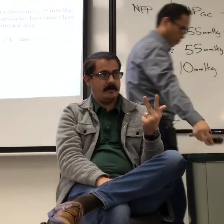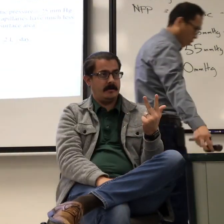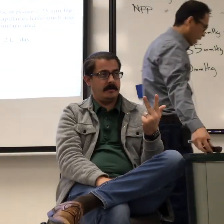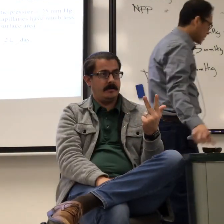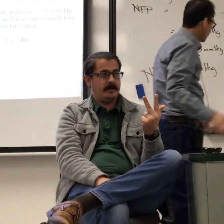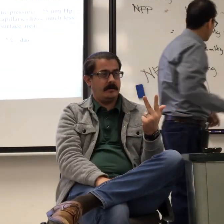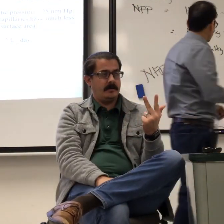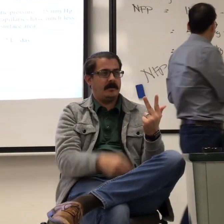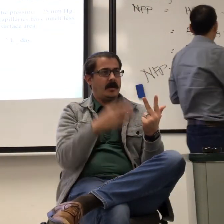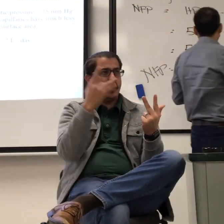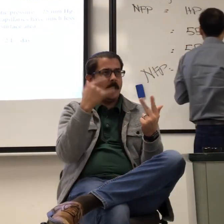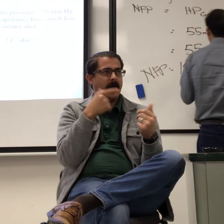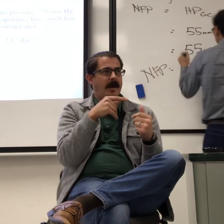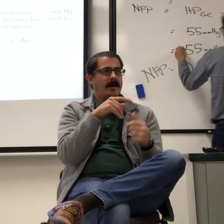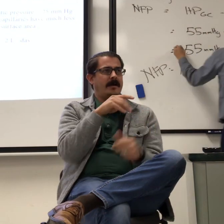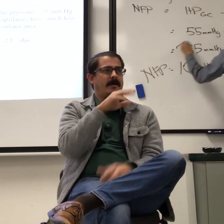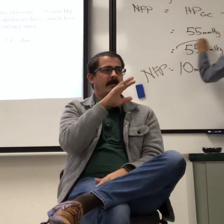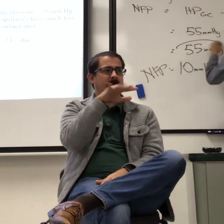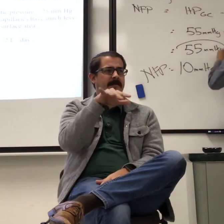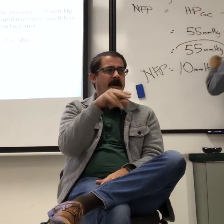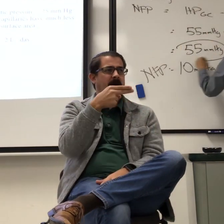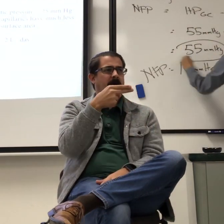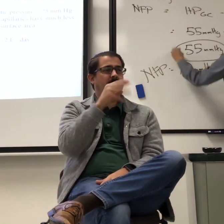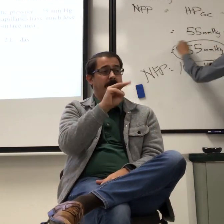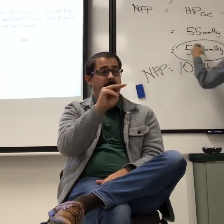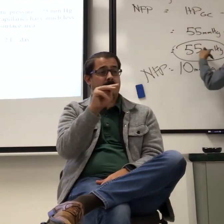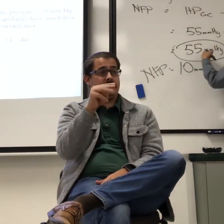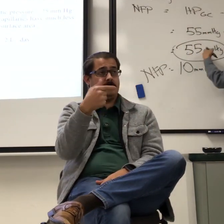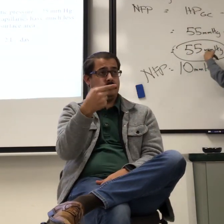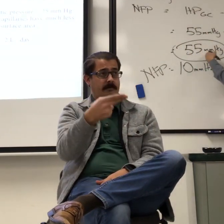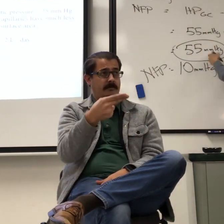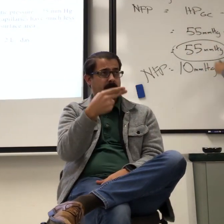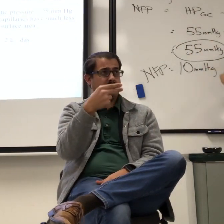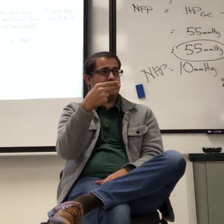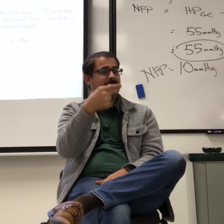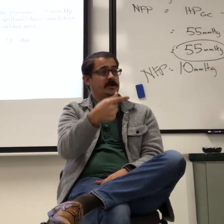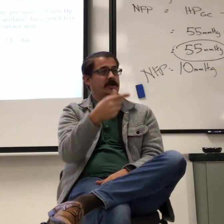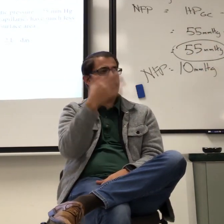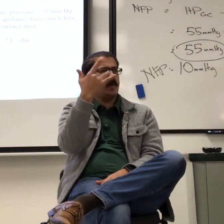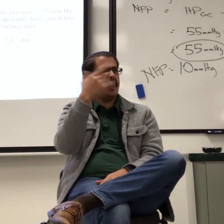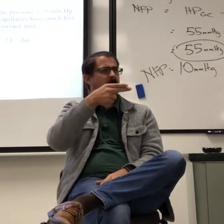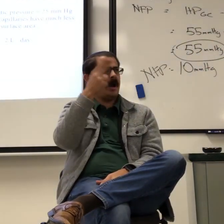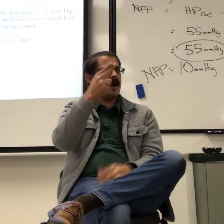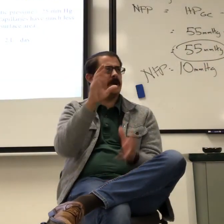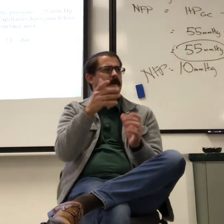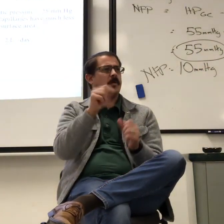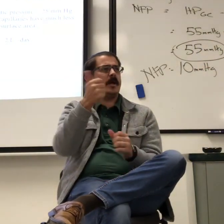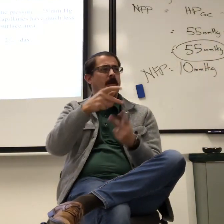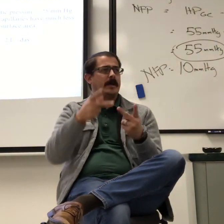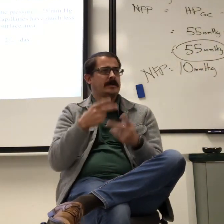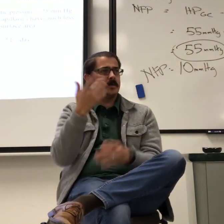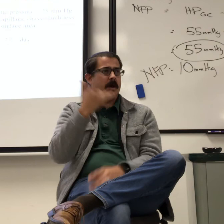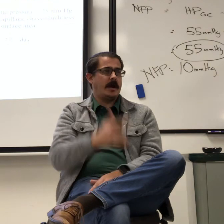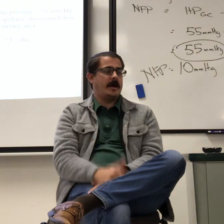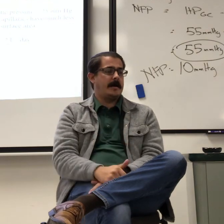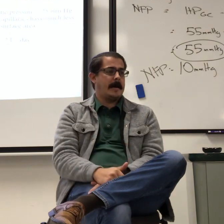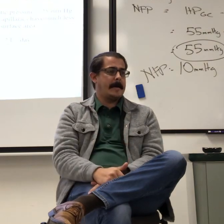So again, why is this 55 higher in the glomerulus compared to other places?